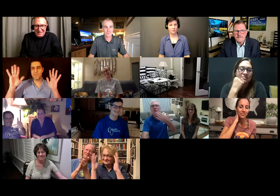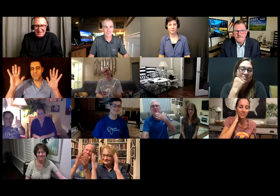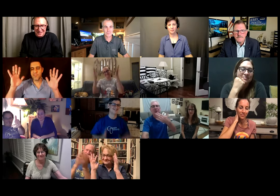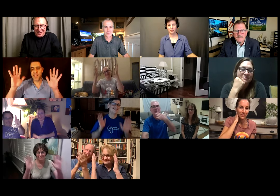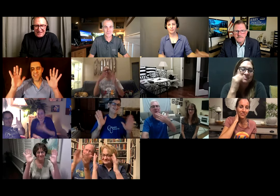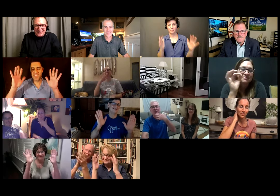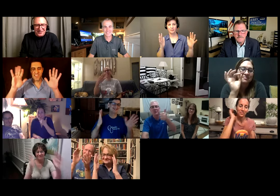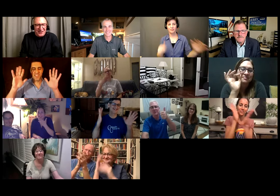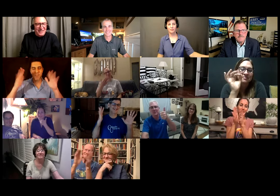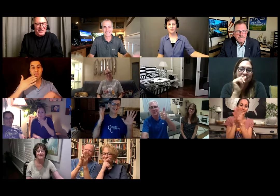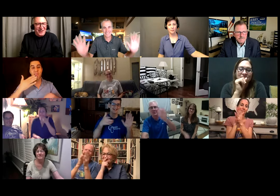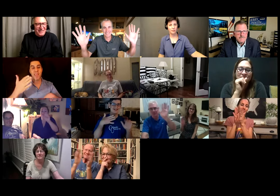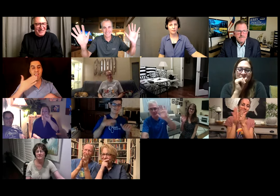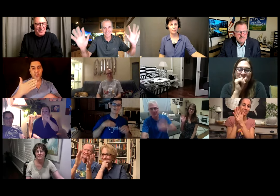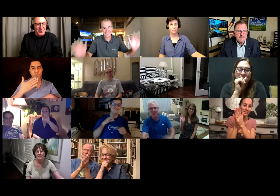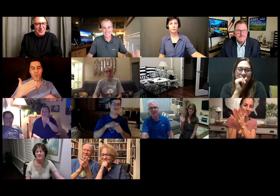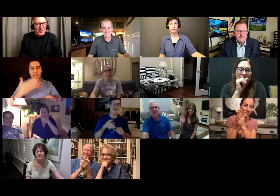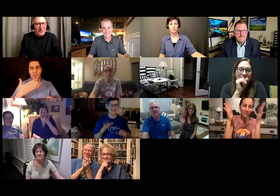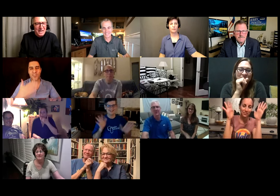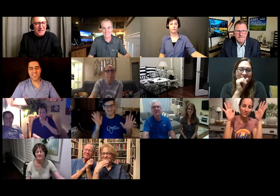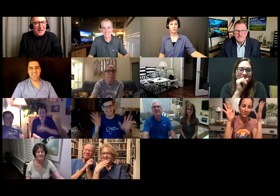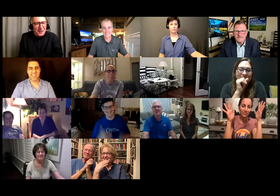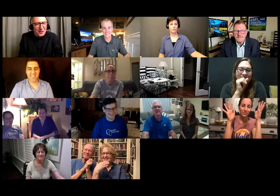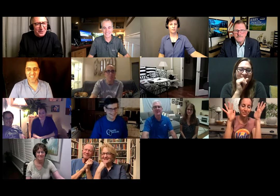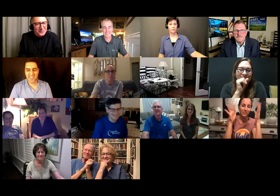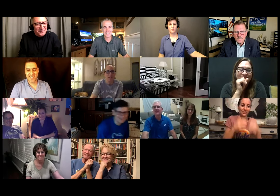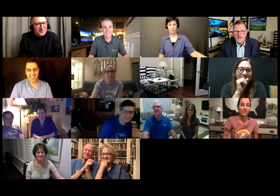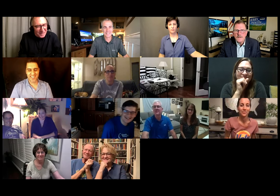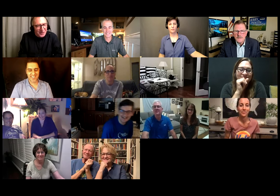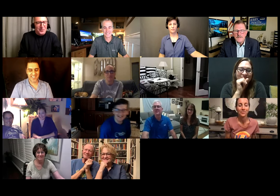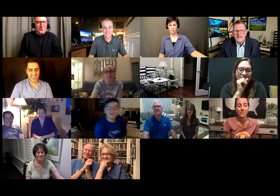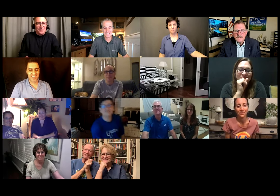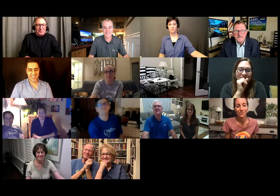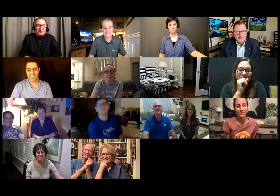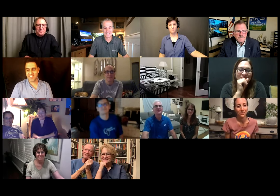Great. That's wonderful. Thank you.